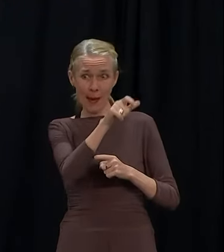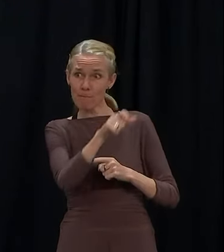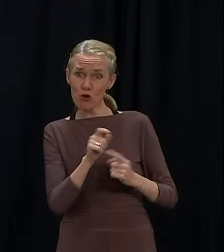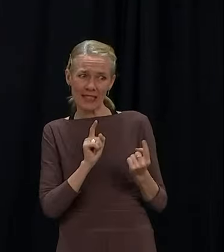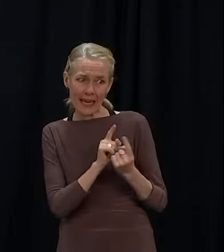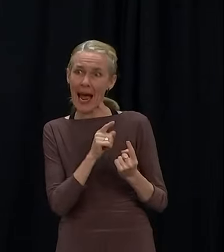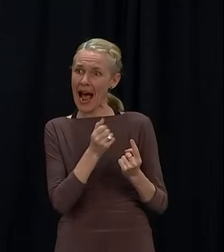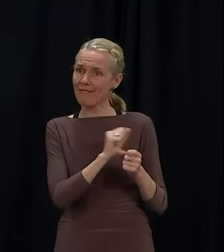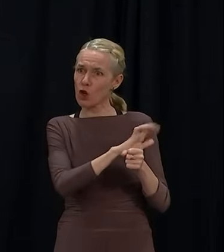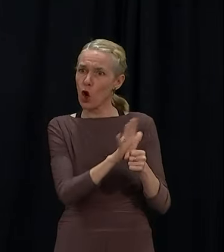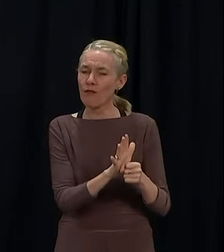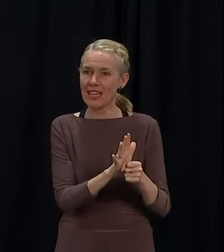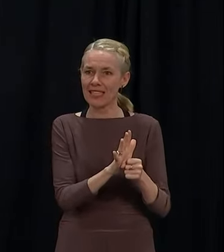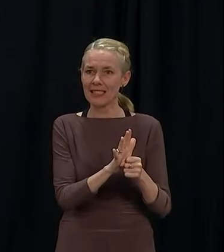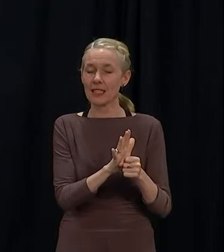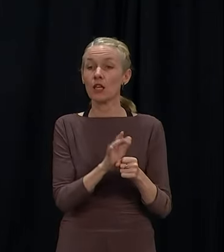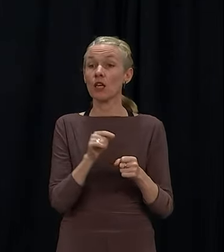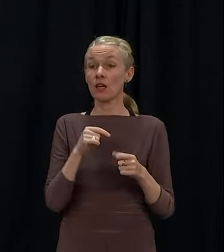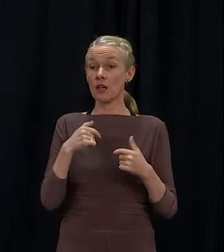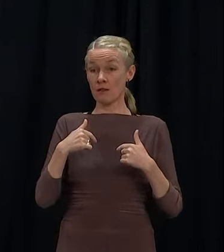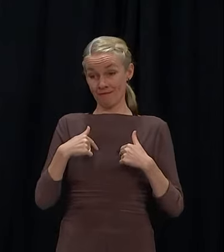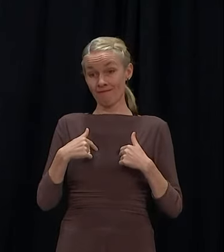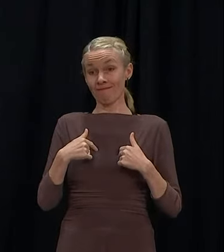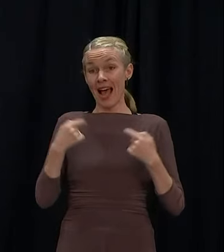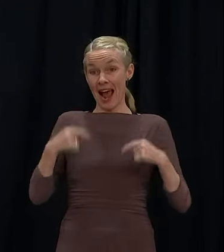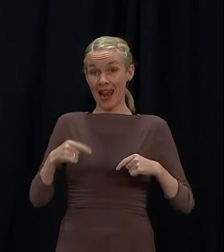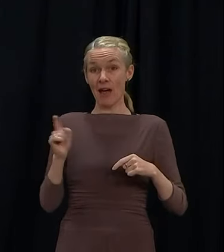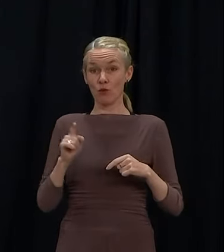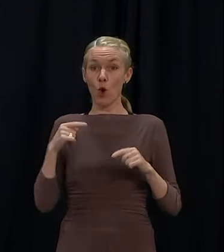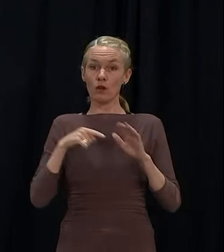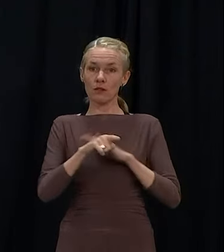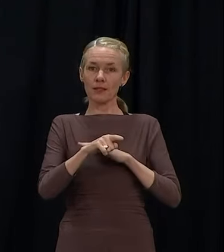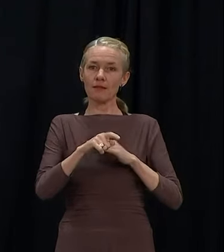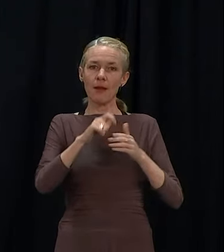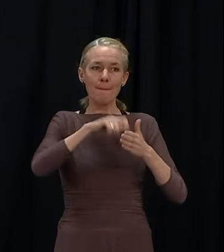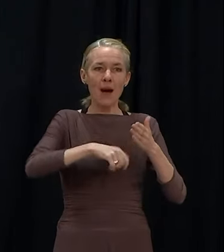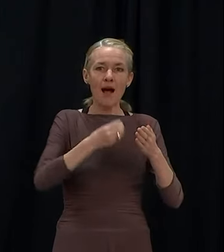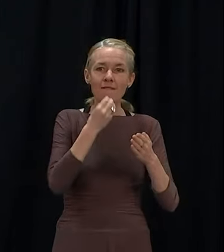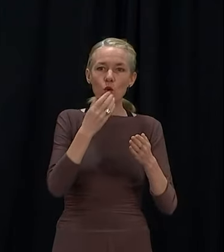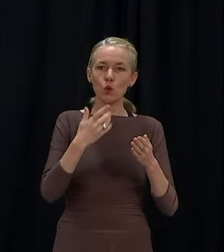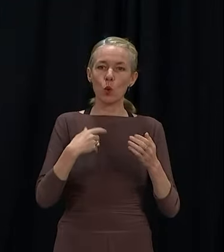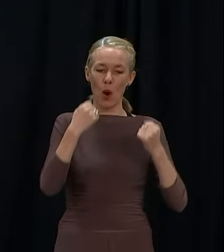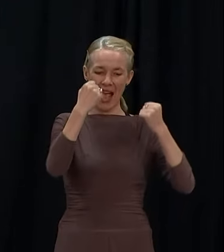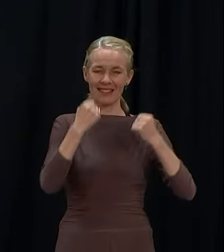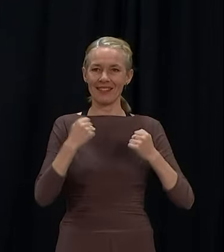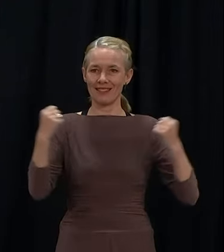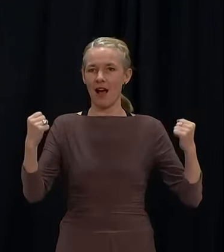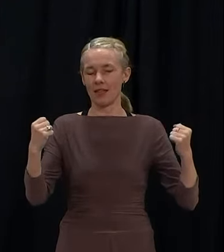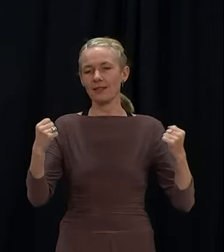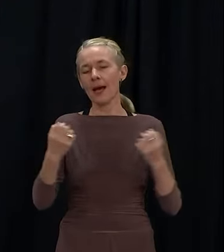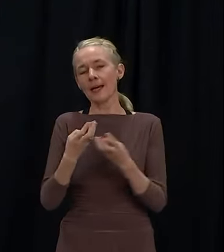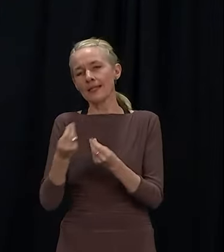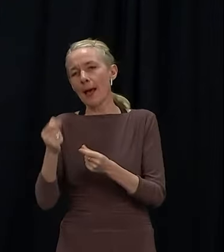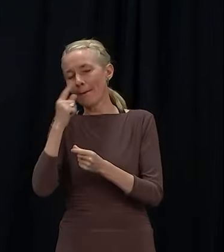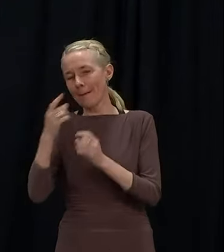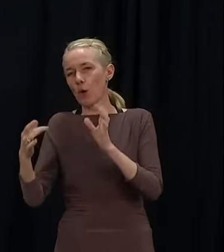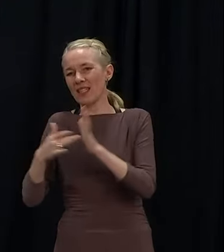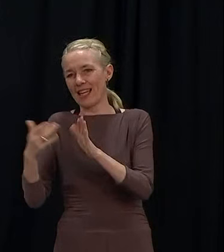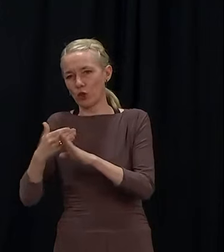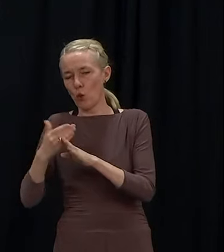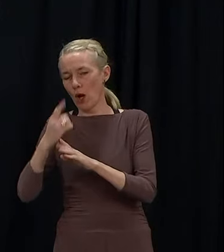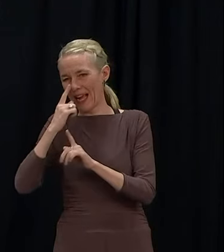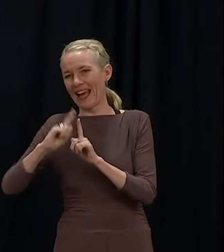be going out to get food and to exercise. Obviously, if you're symptomatic, we want you to be tested. And if you have a